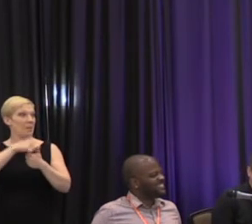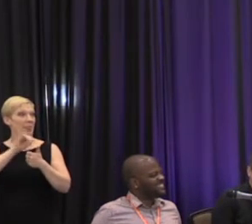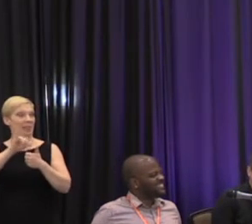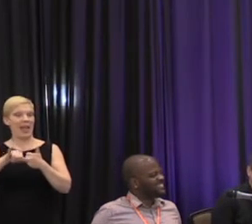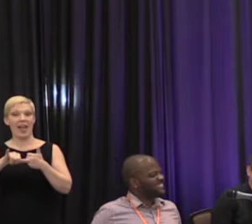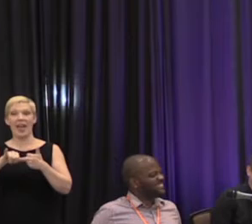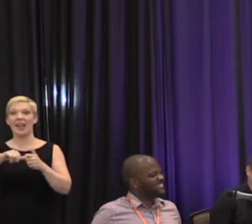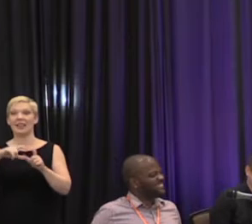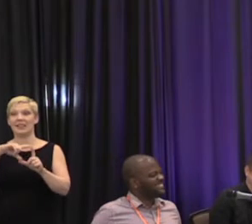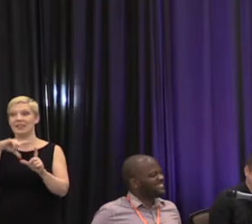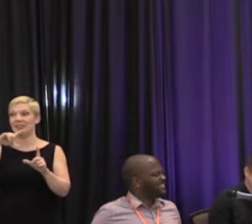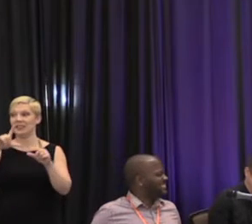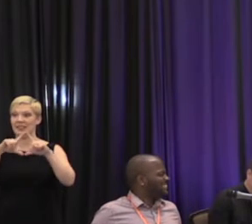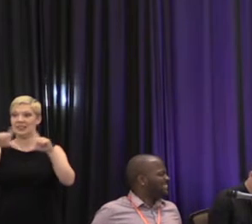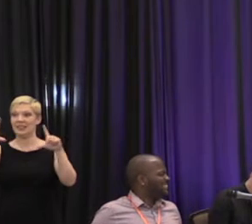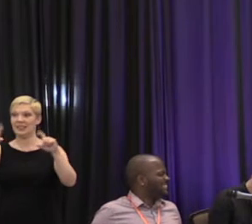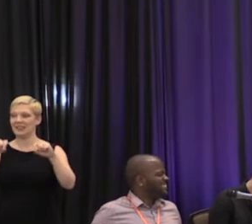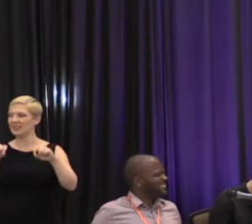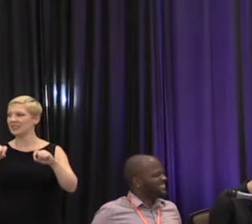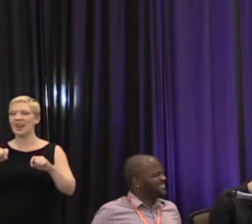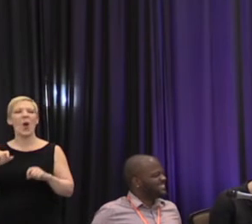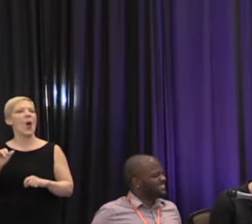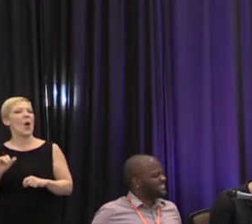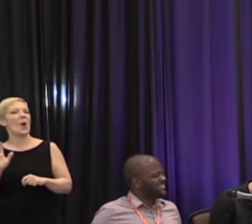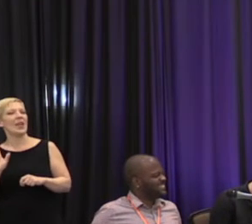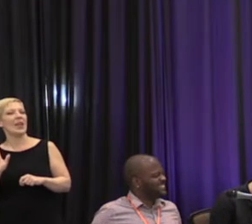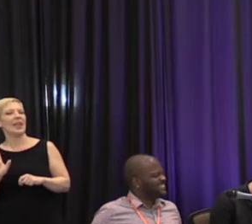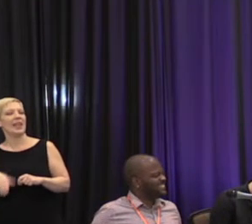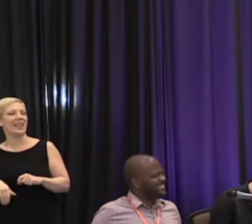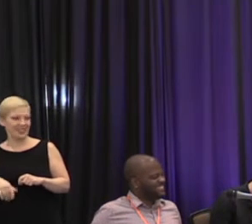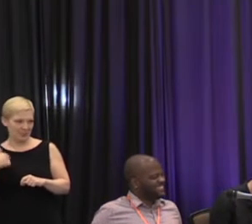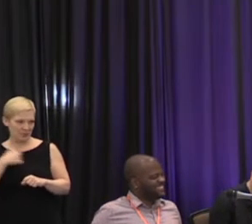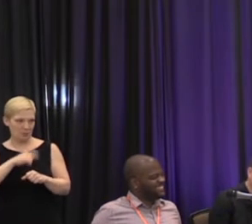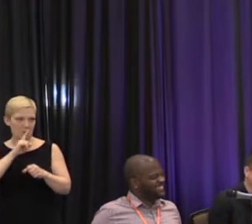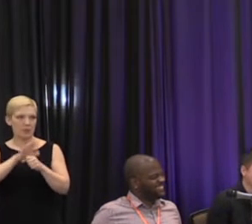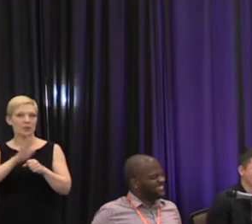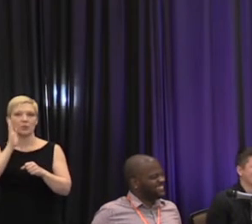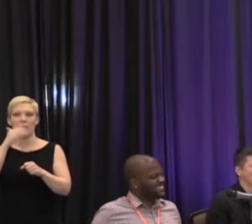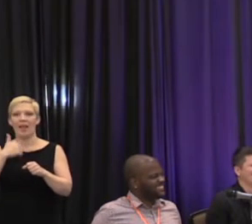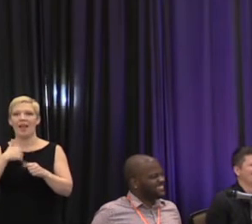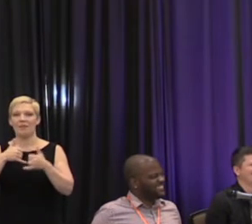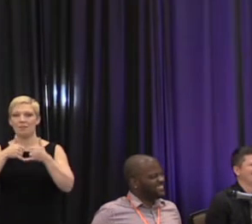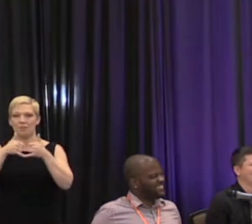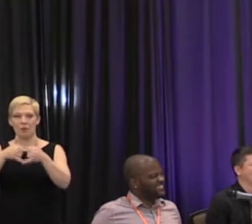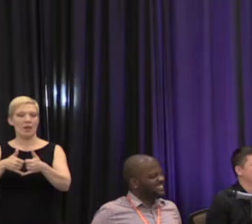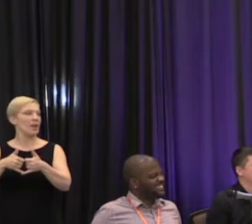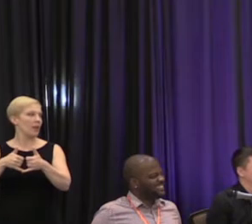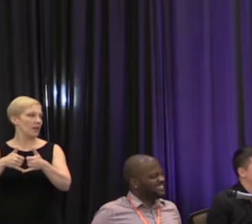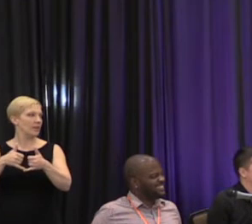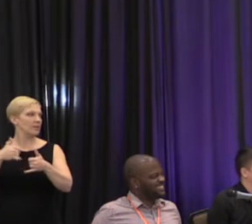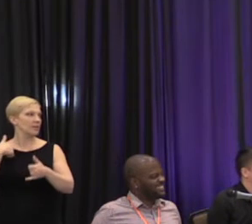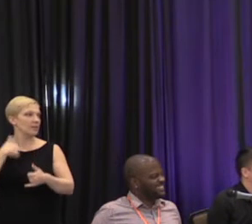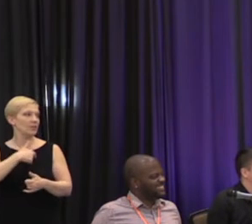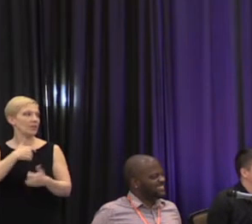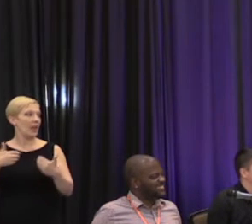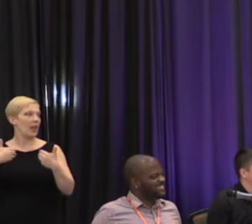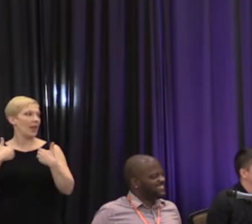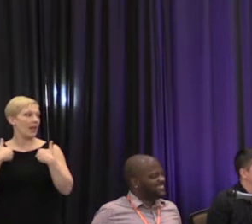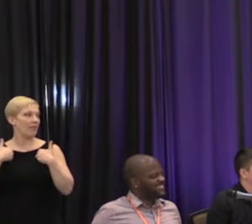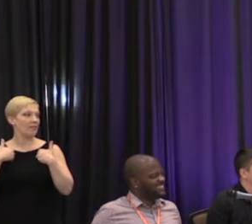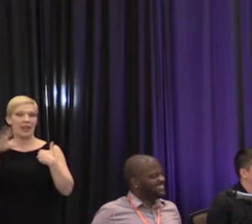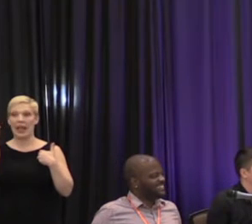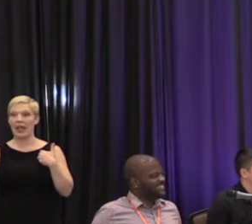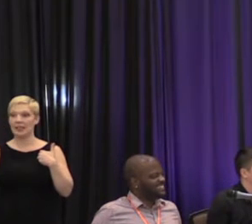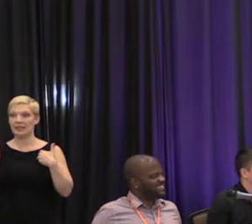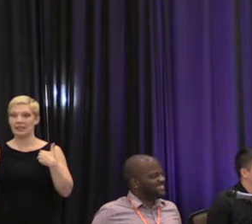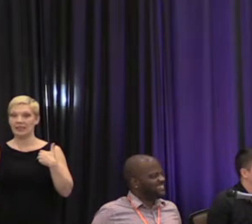Yes? Okay. I just heard two. Oh yes. We promised there would be some prizes. And we have, 8